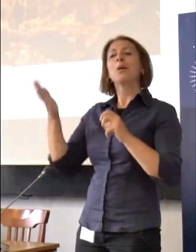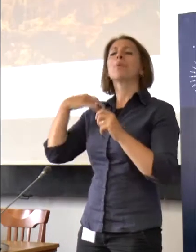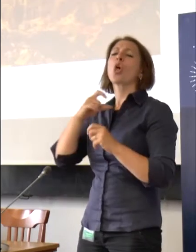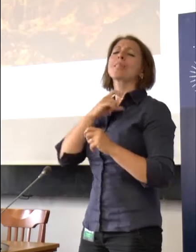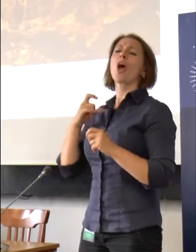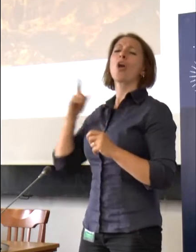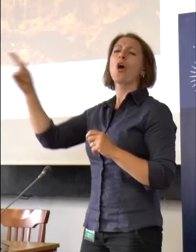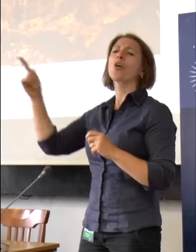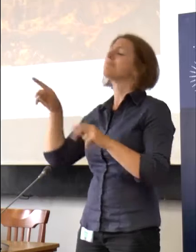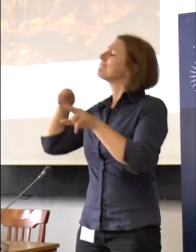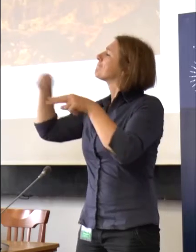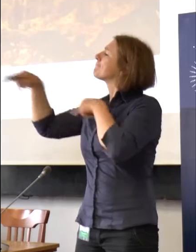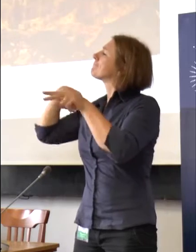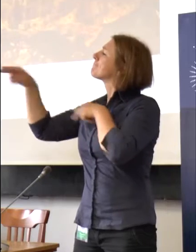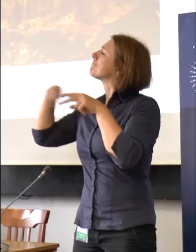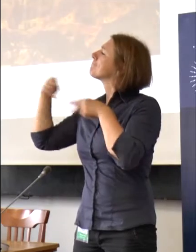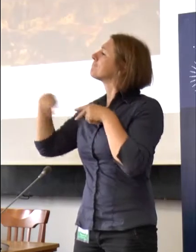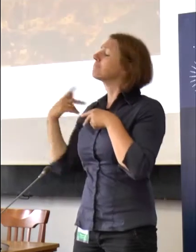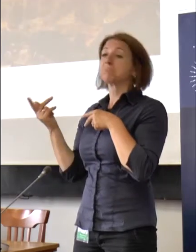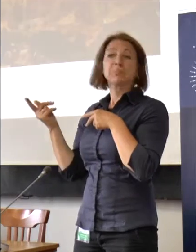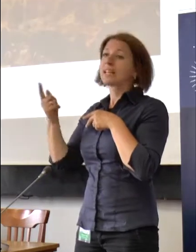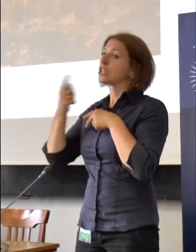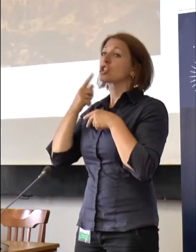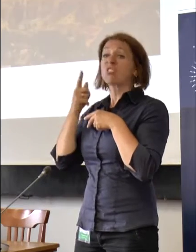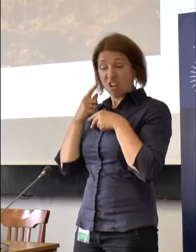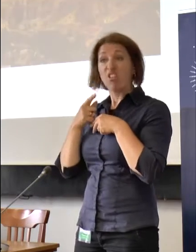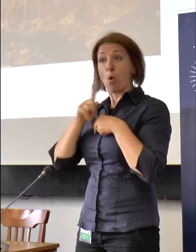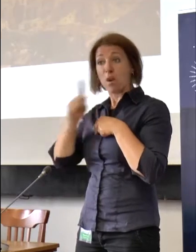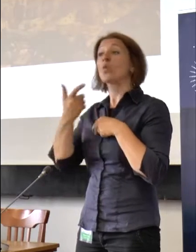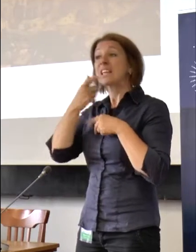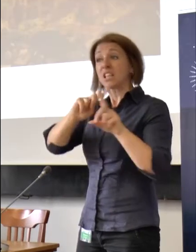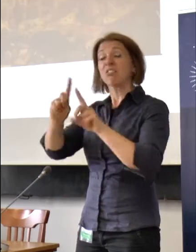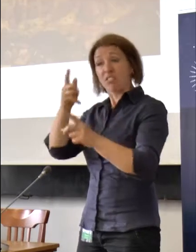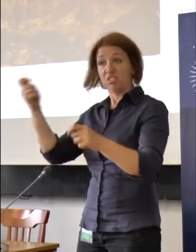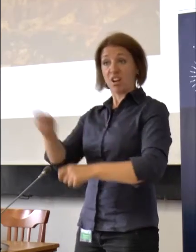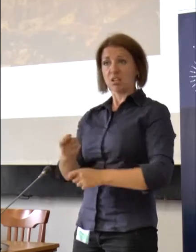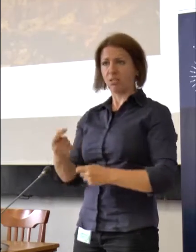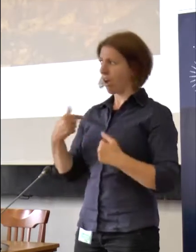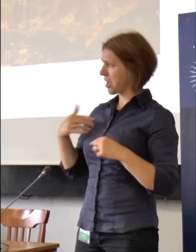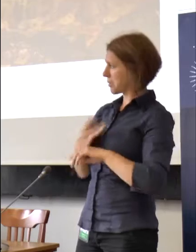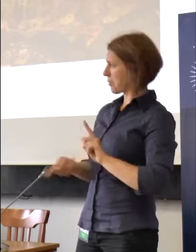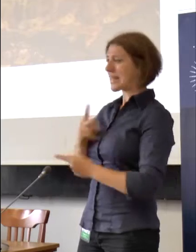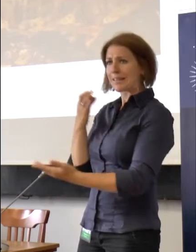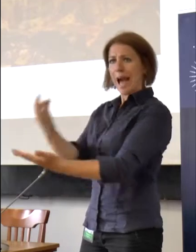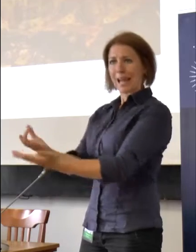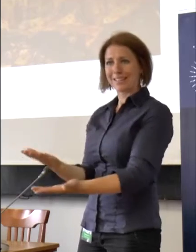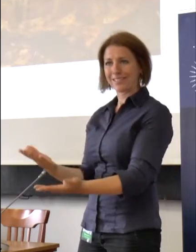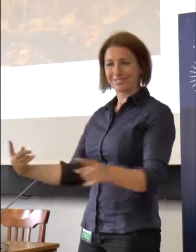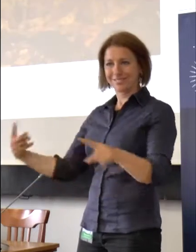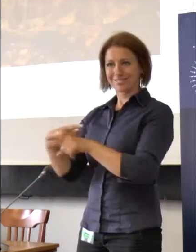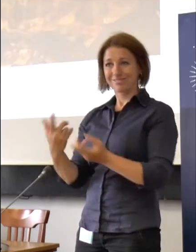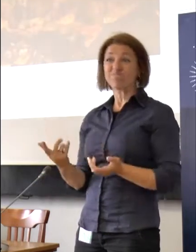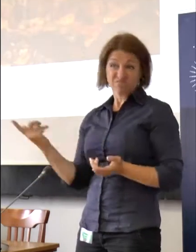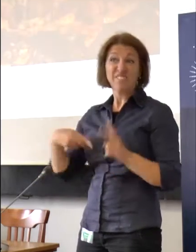given by God. Donum Dei, you can find it sometimes, but mostly Babel and the languages are a